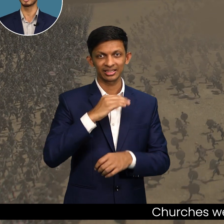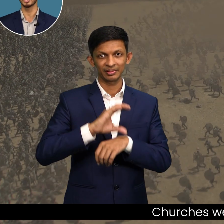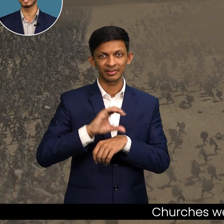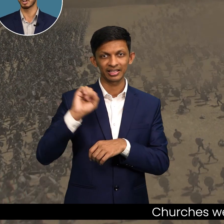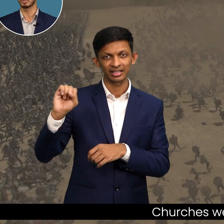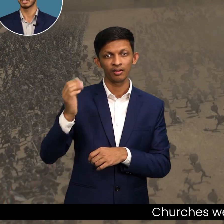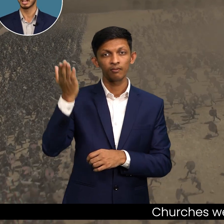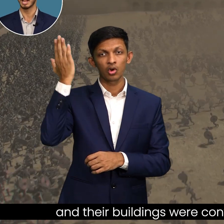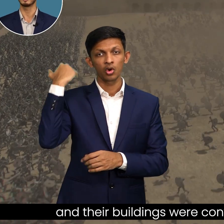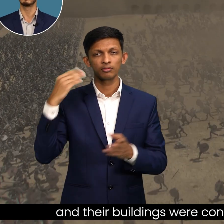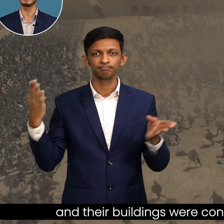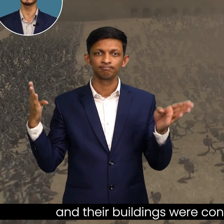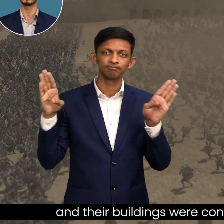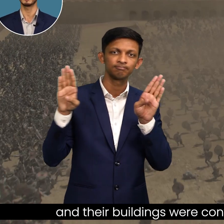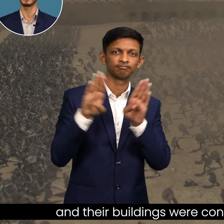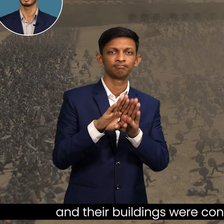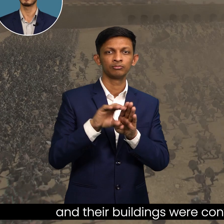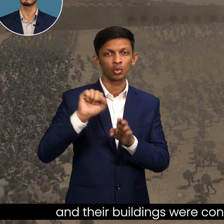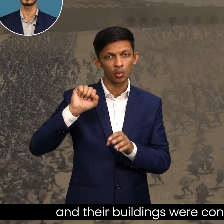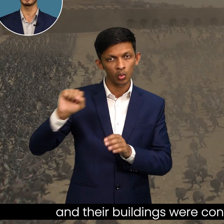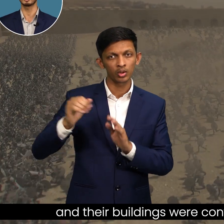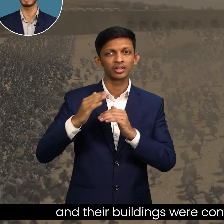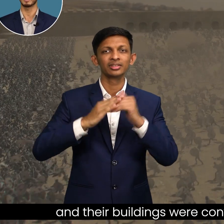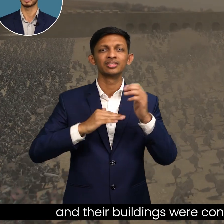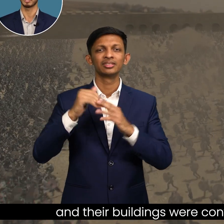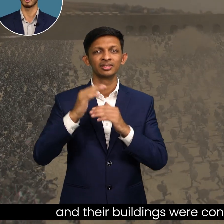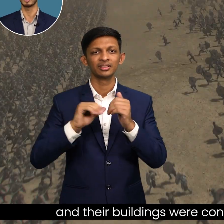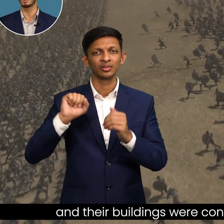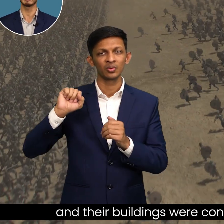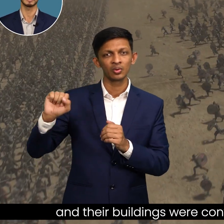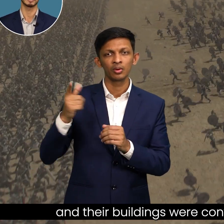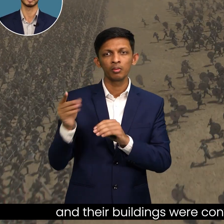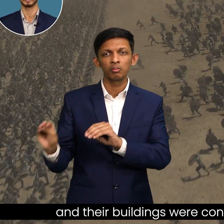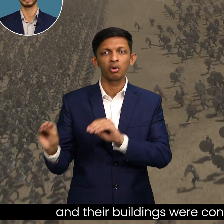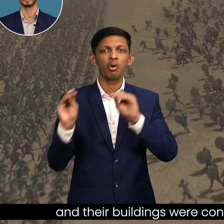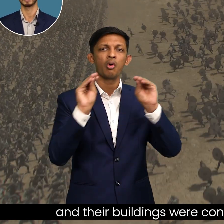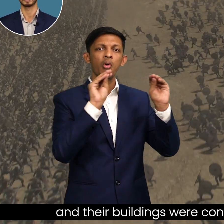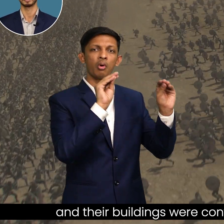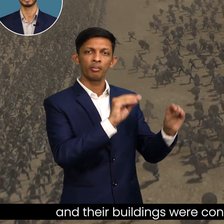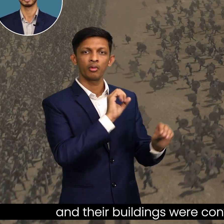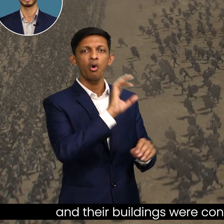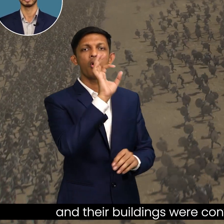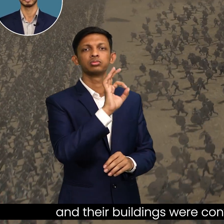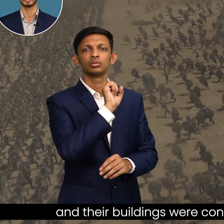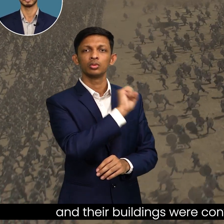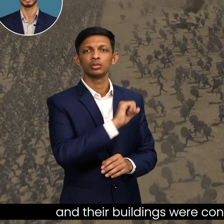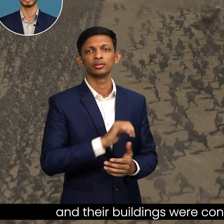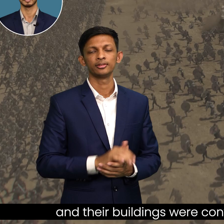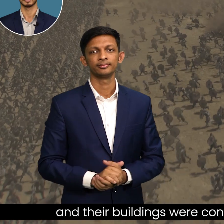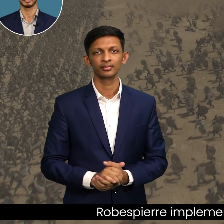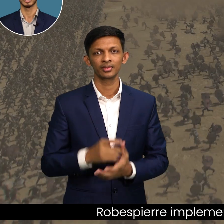Churches were shut down and their buildings were converted into barracks or offices.